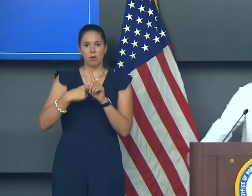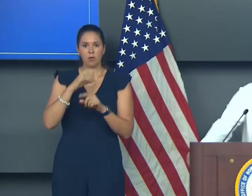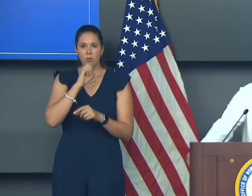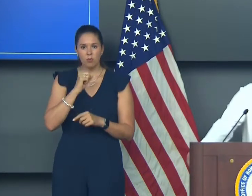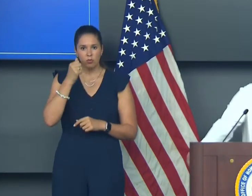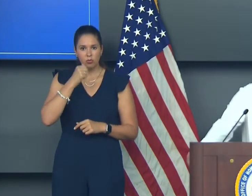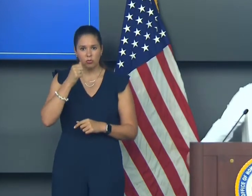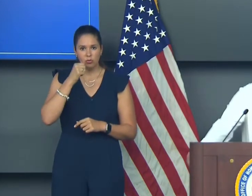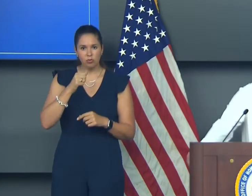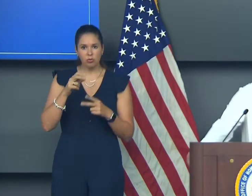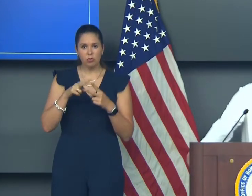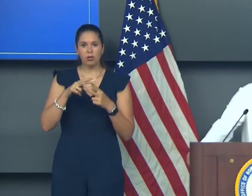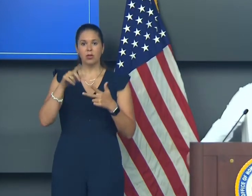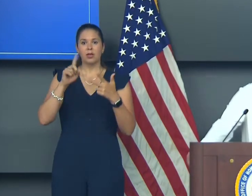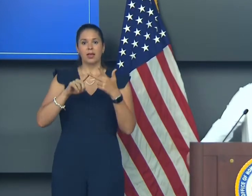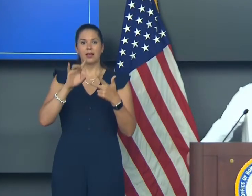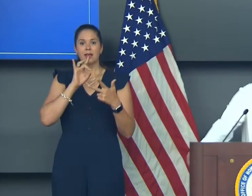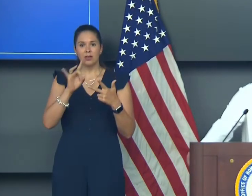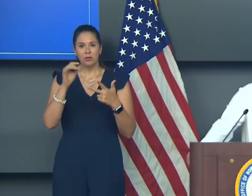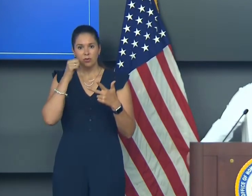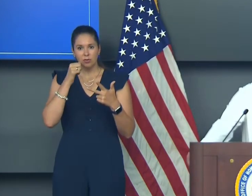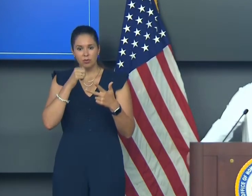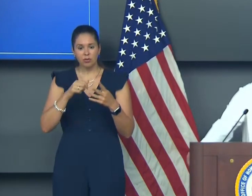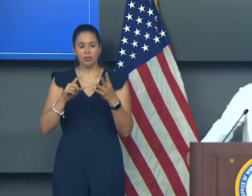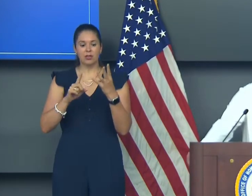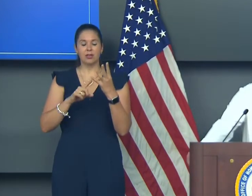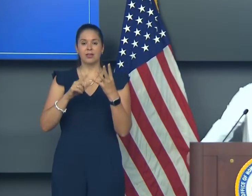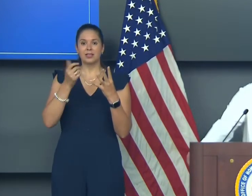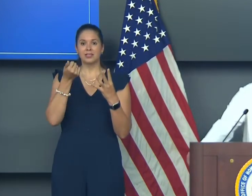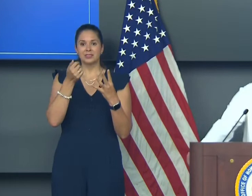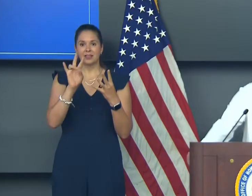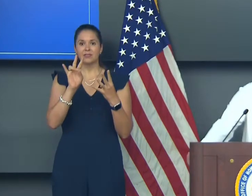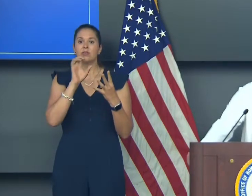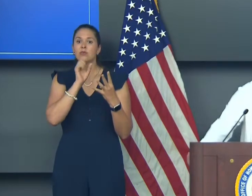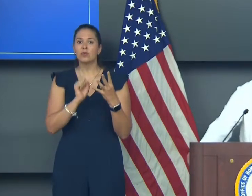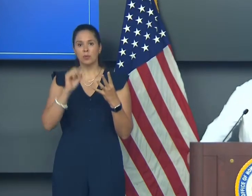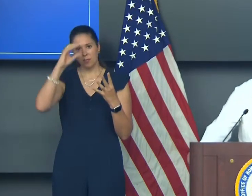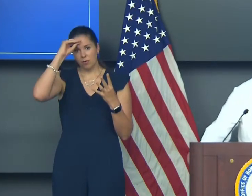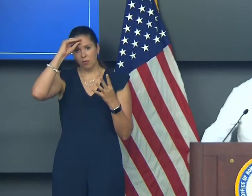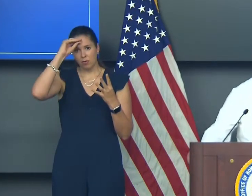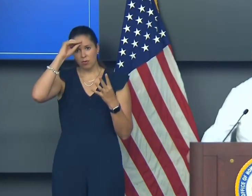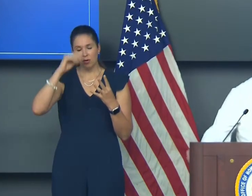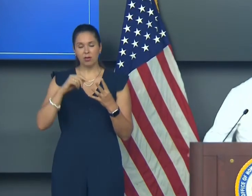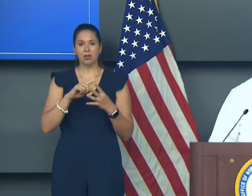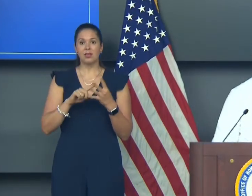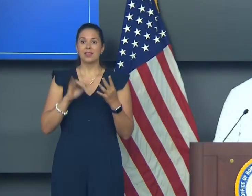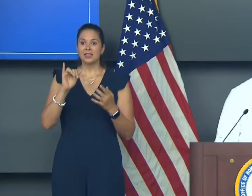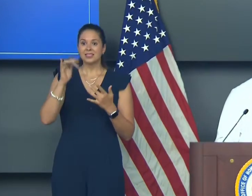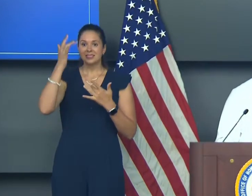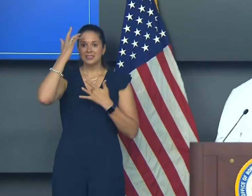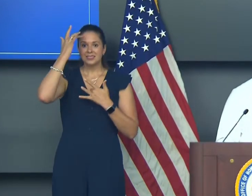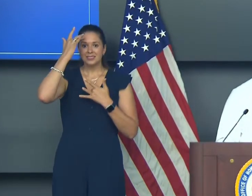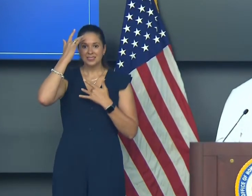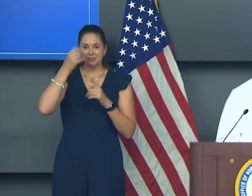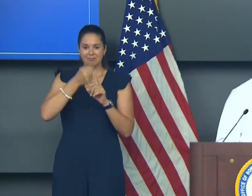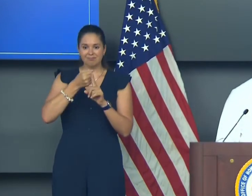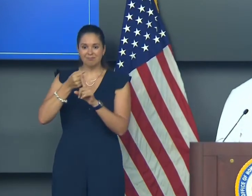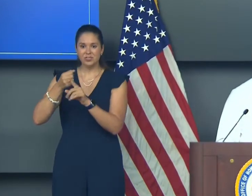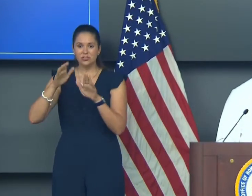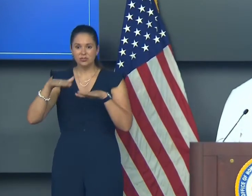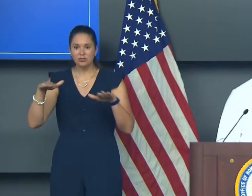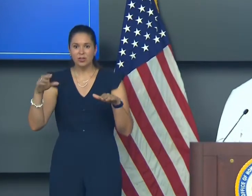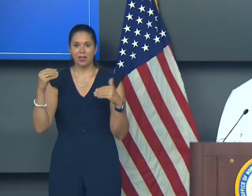girl, an 8-year-old girl, and a 17-year-old boy. This disease is impacting children